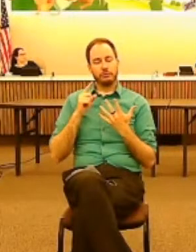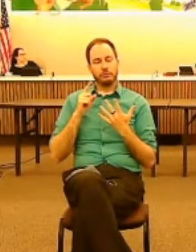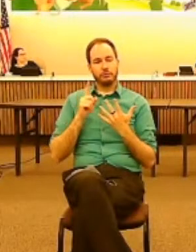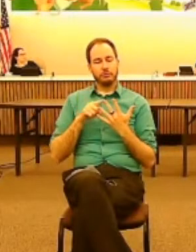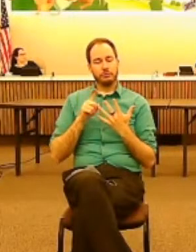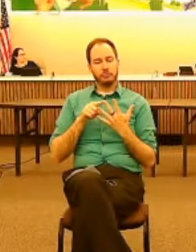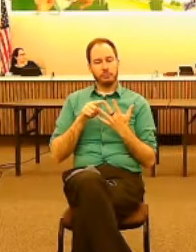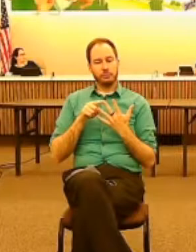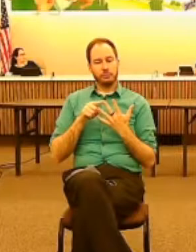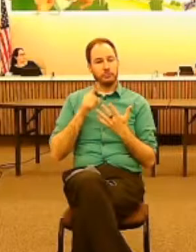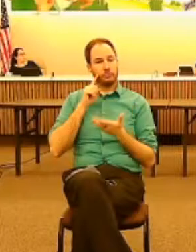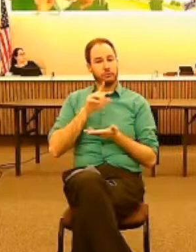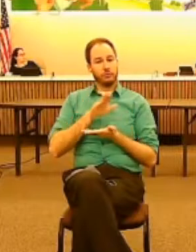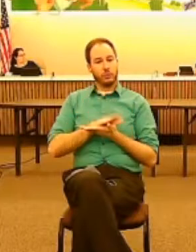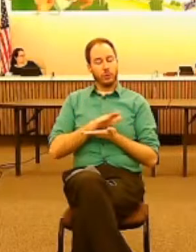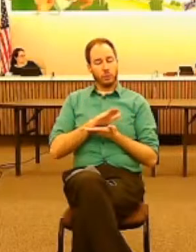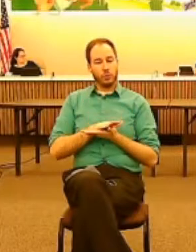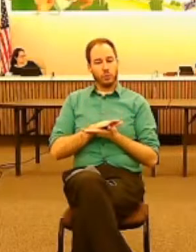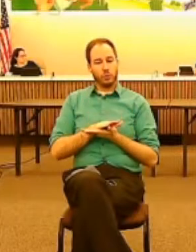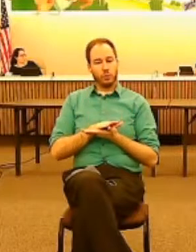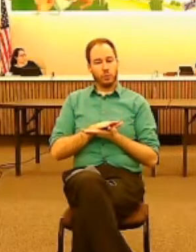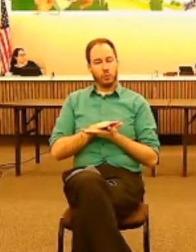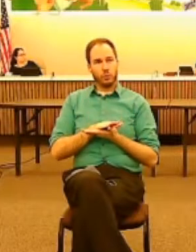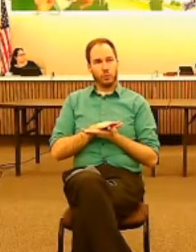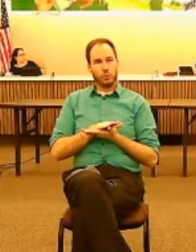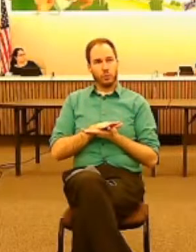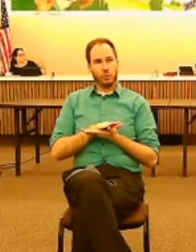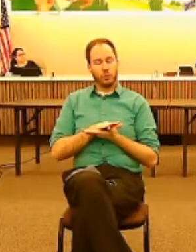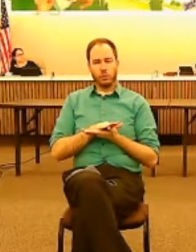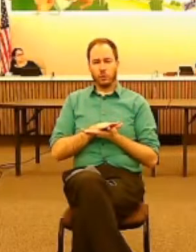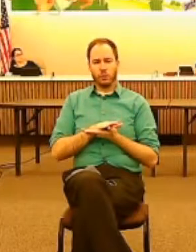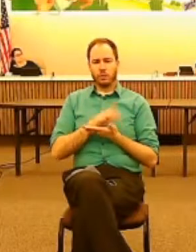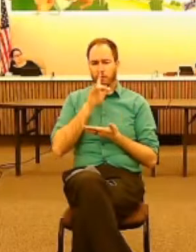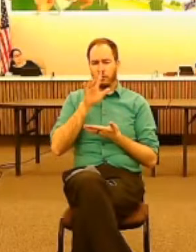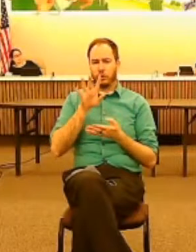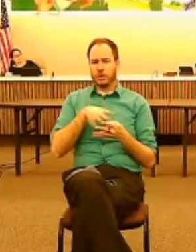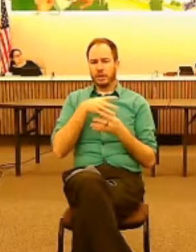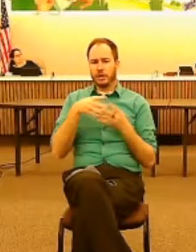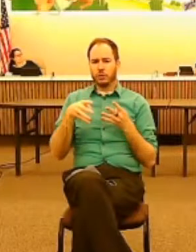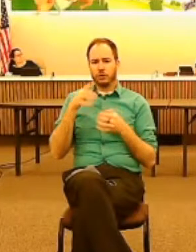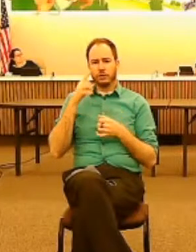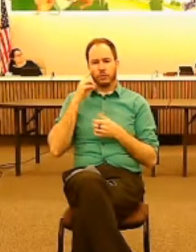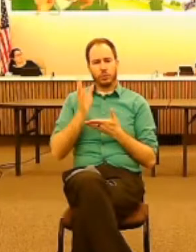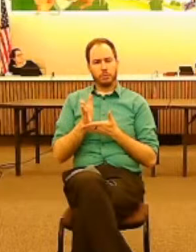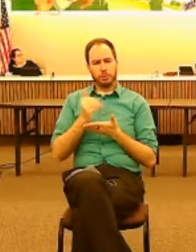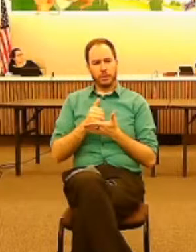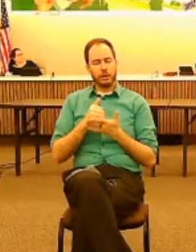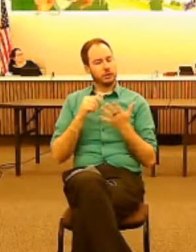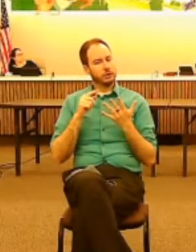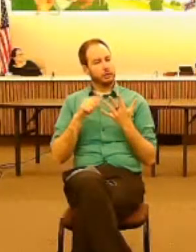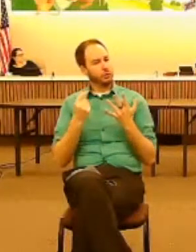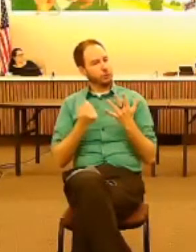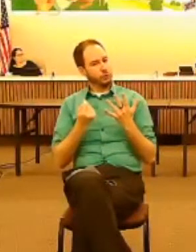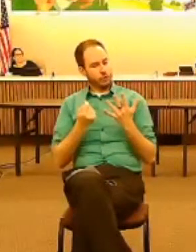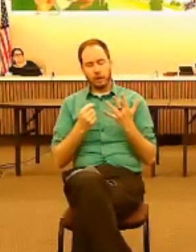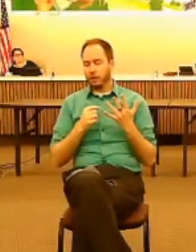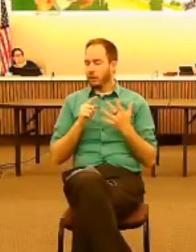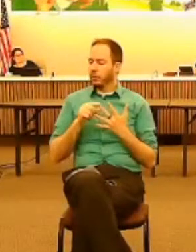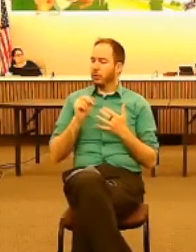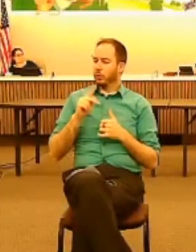For school, when is the schedule for the budget? Tuesday. Tuesday?